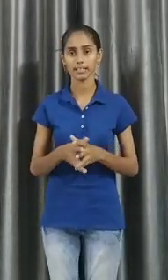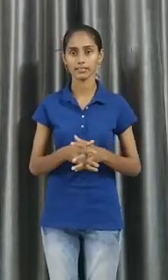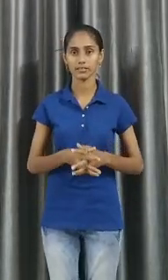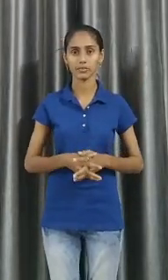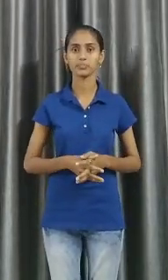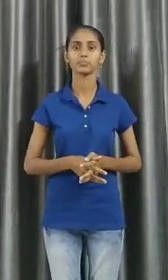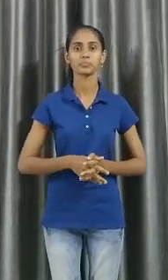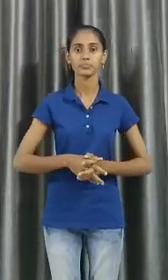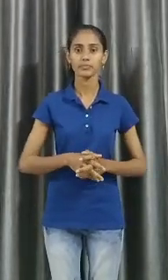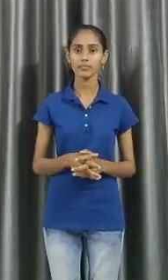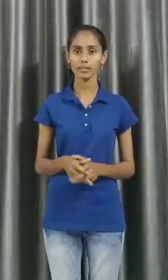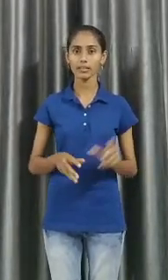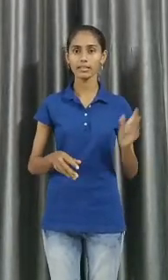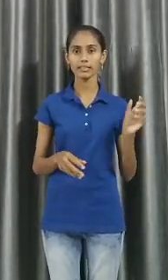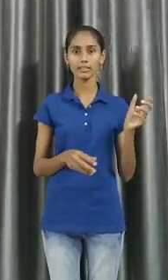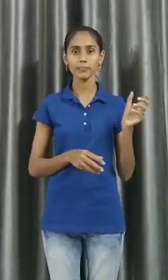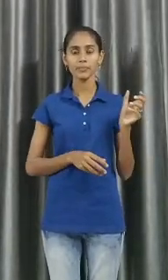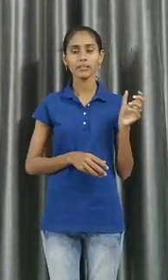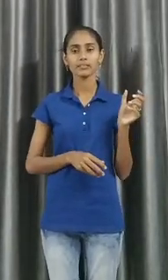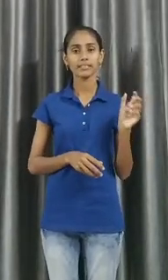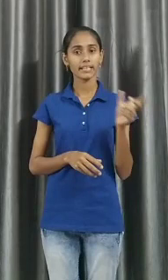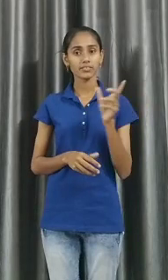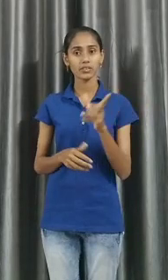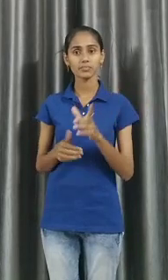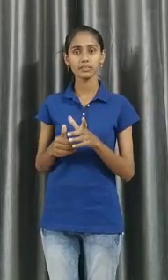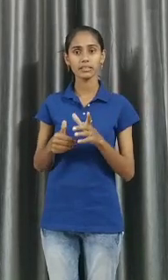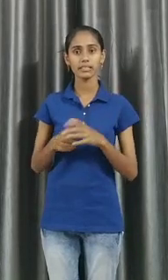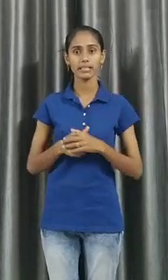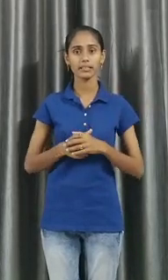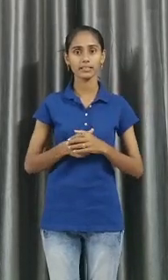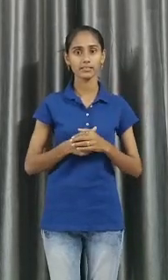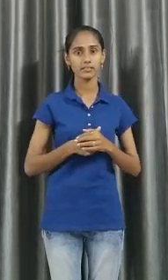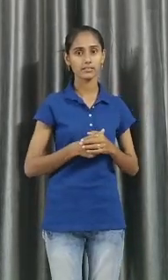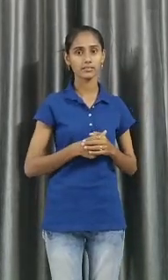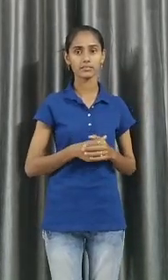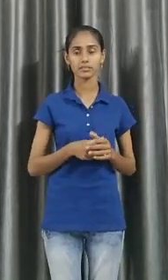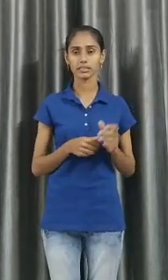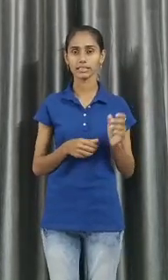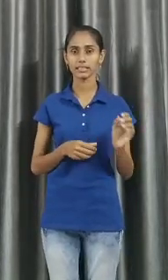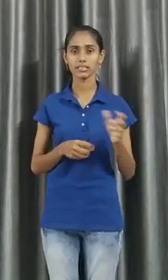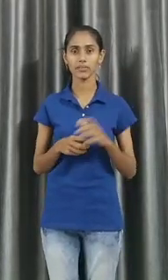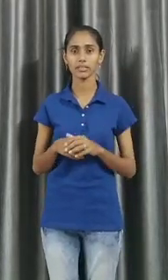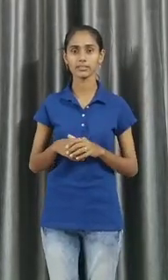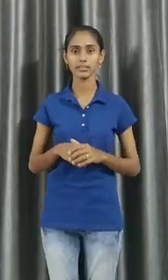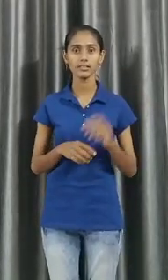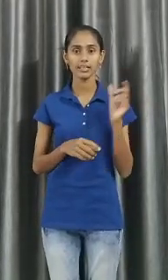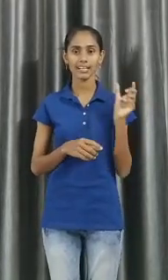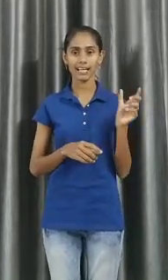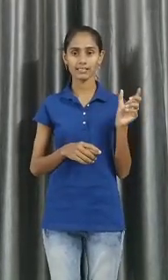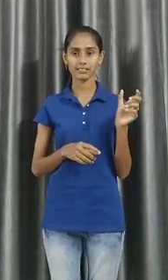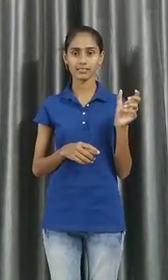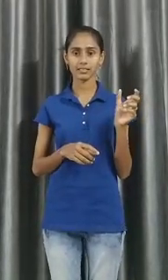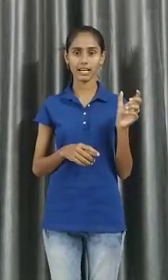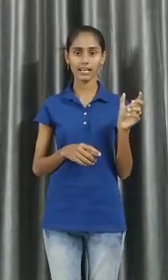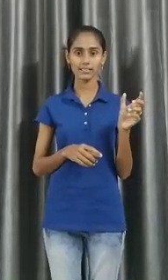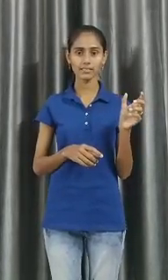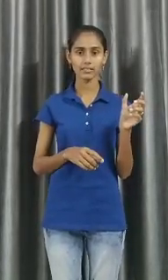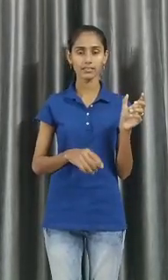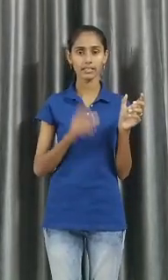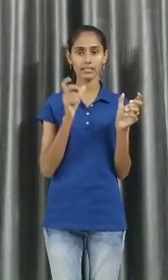class also. Then the syntax of the inheritance in Java is a class, then